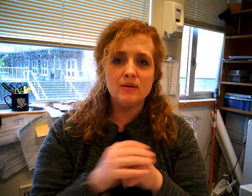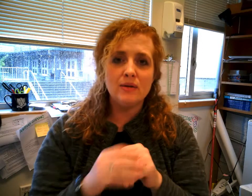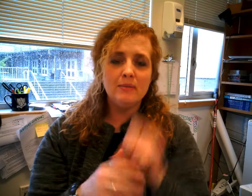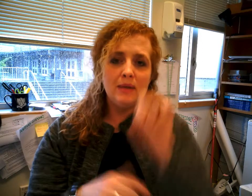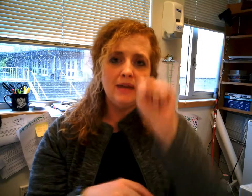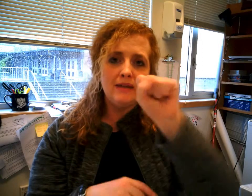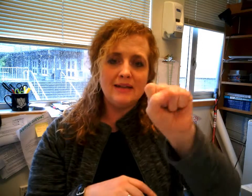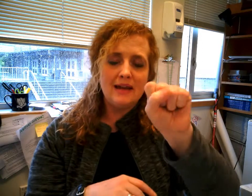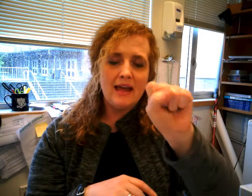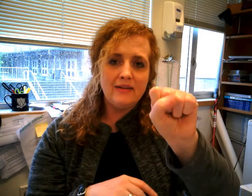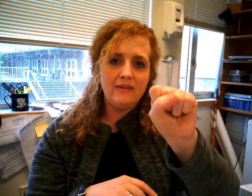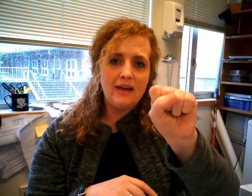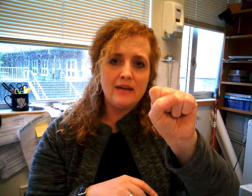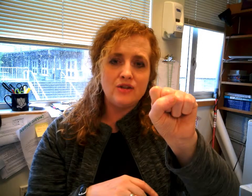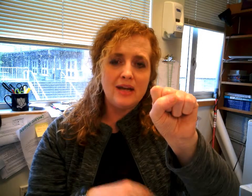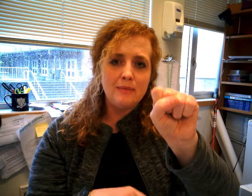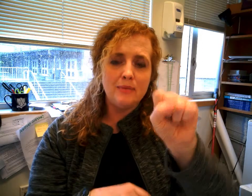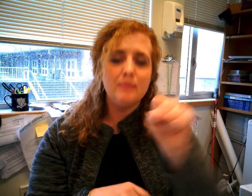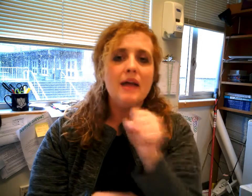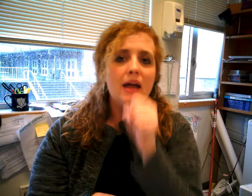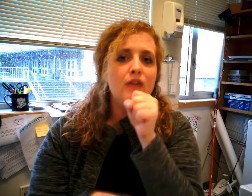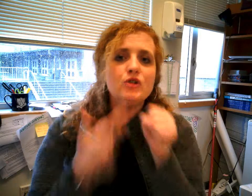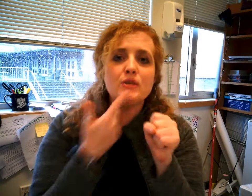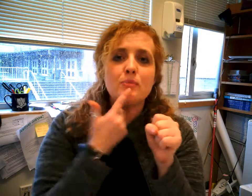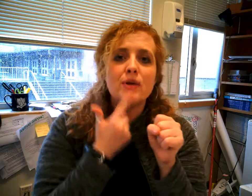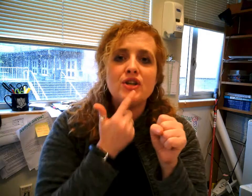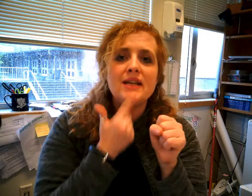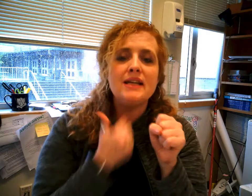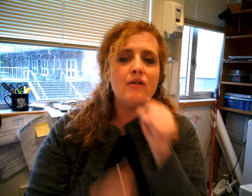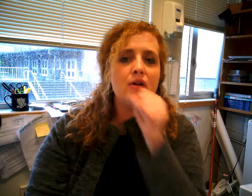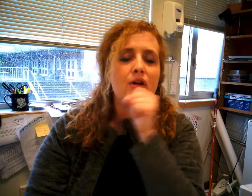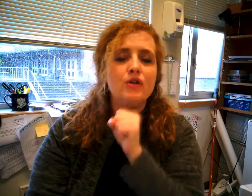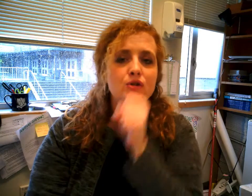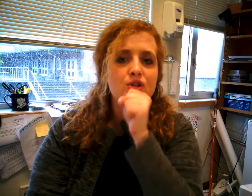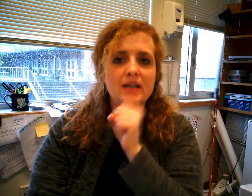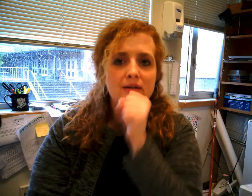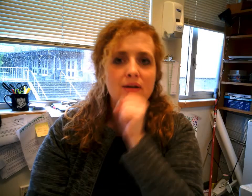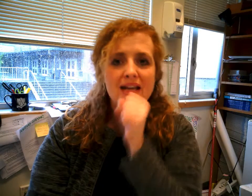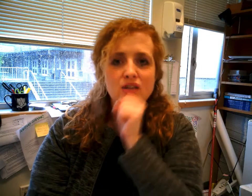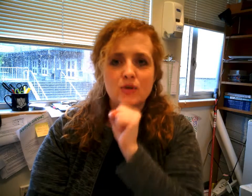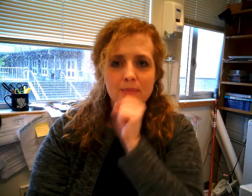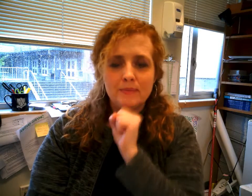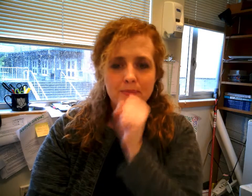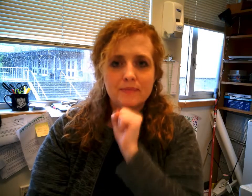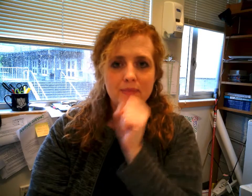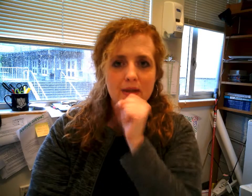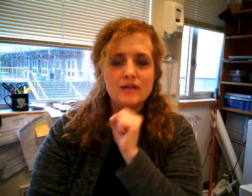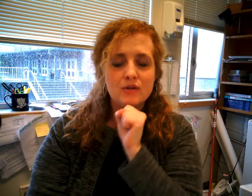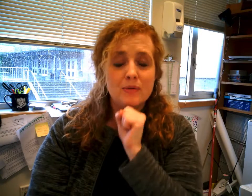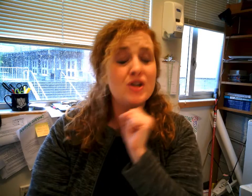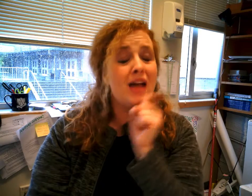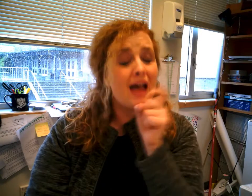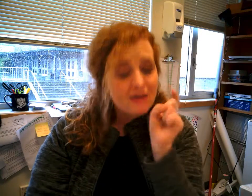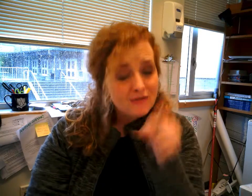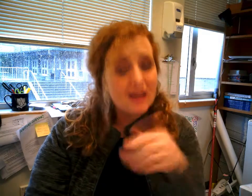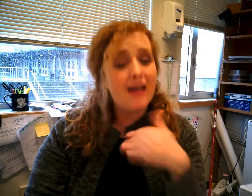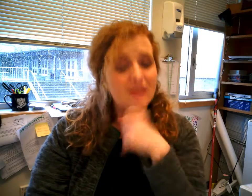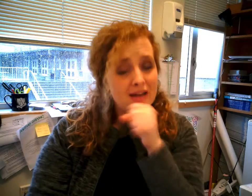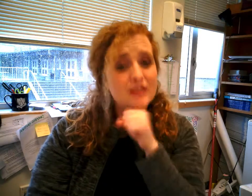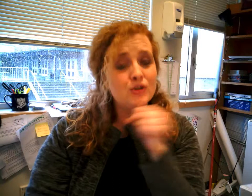cream, and that's an S hand shape. And you're just brushing down on your chin. Ice cream, because you have to have ice cream